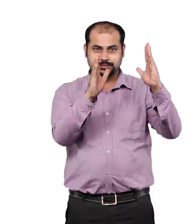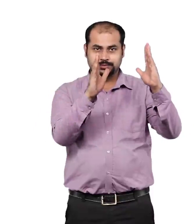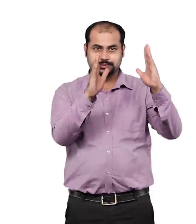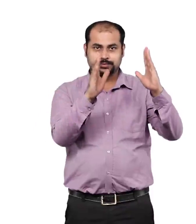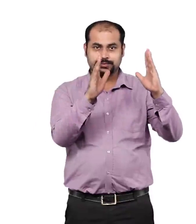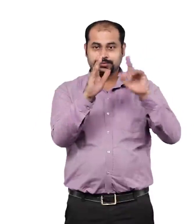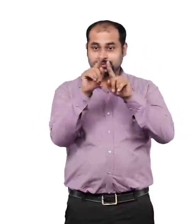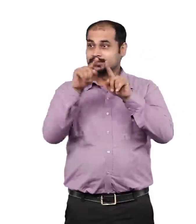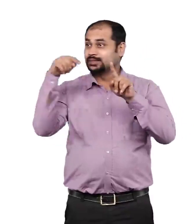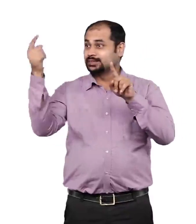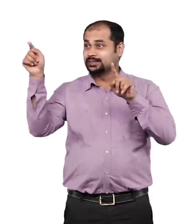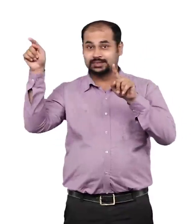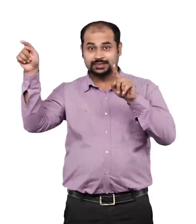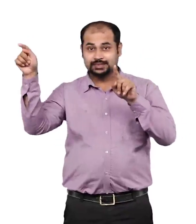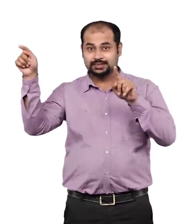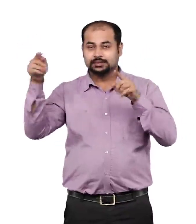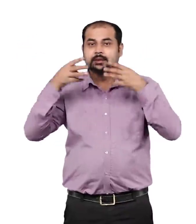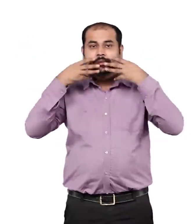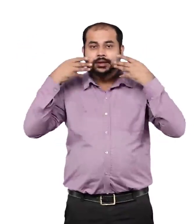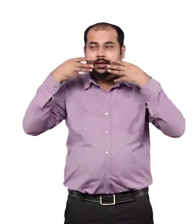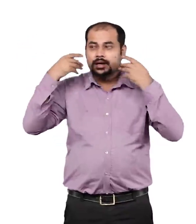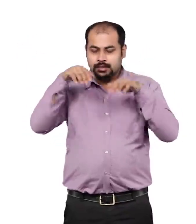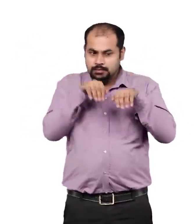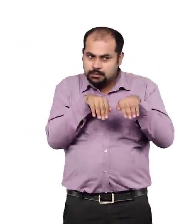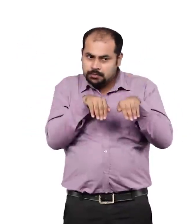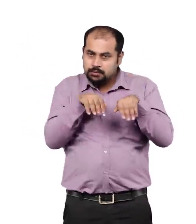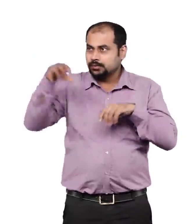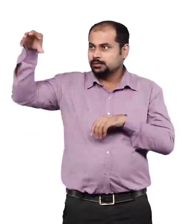cat sitting on the opposite side at some distance away from that house.